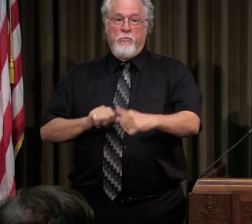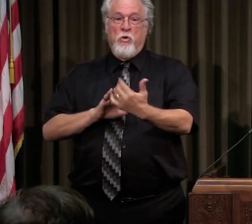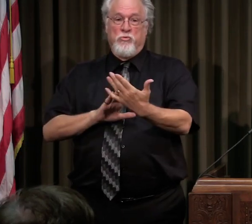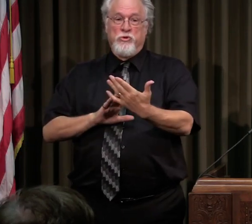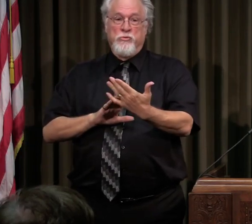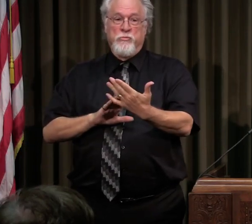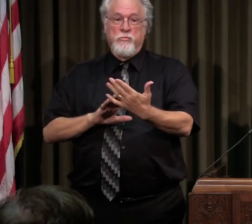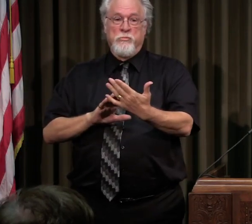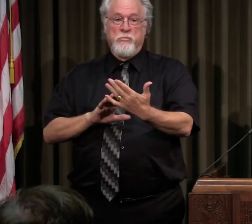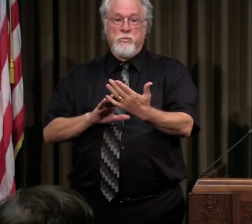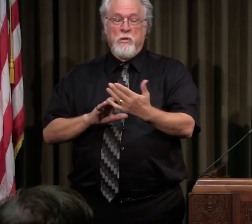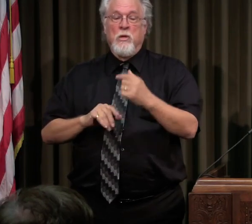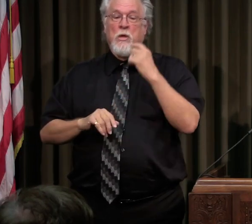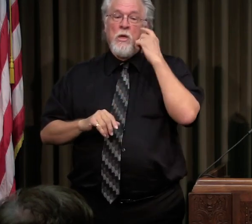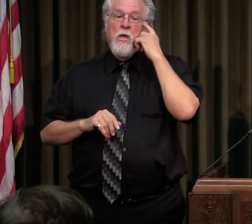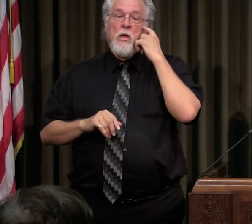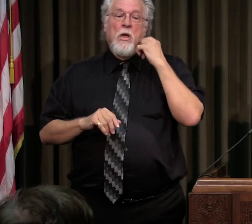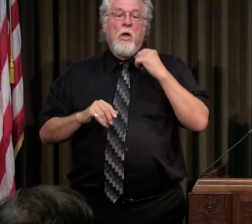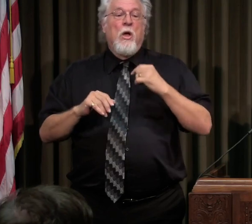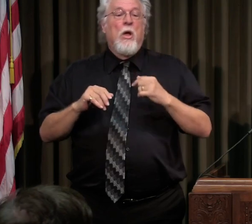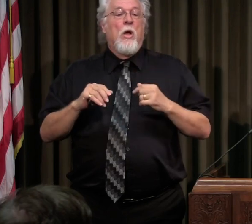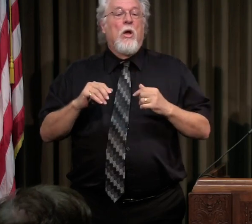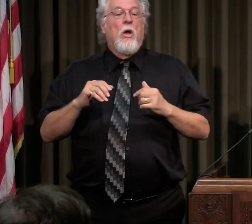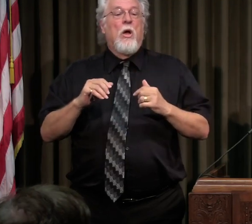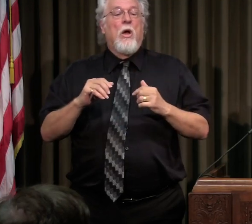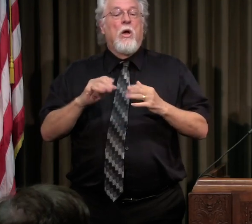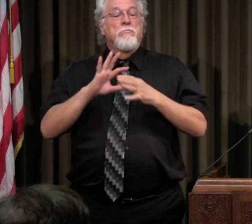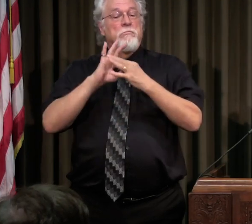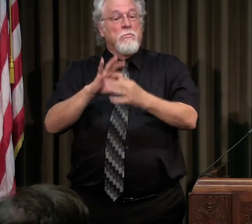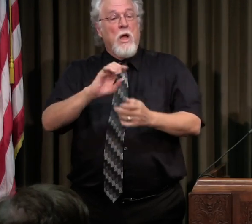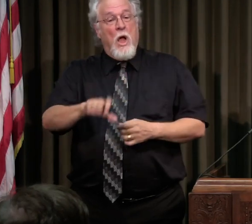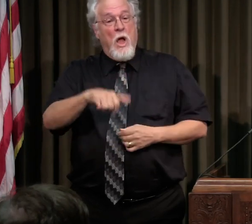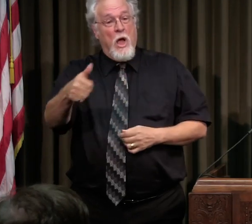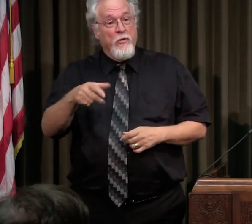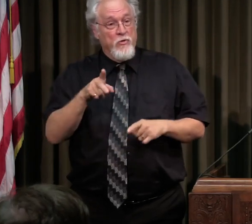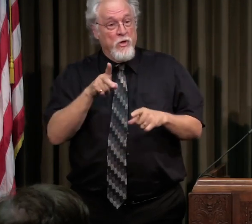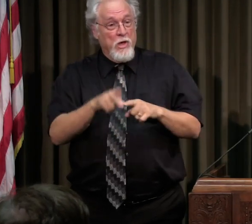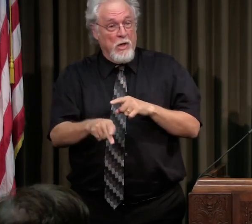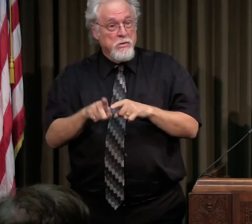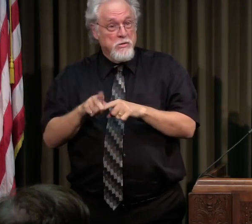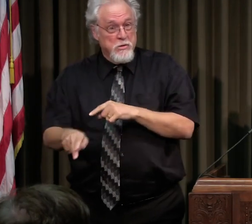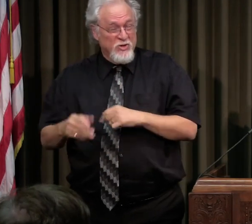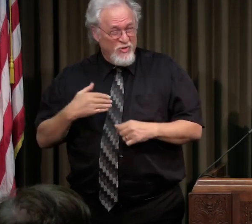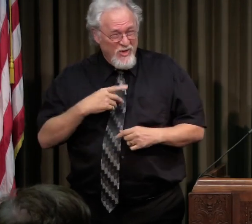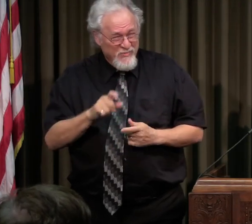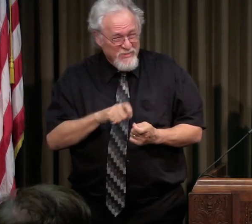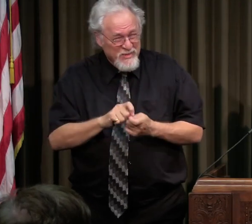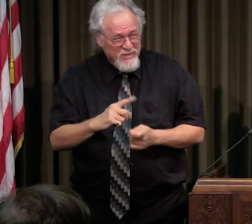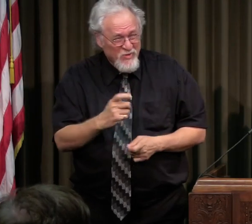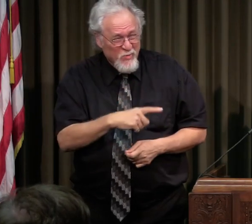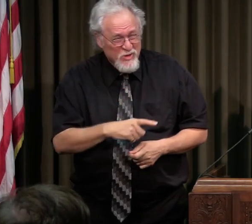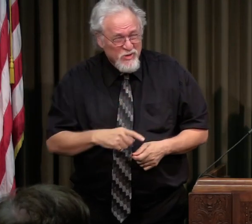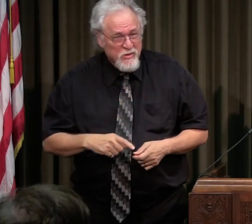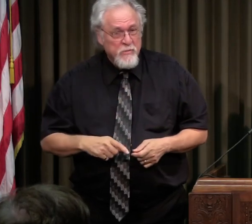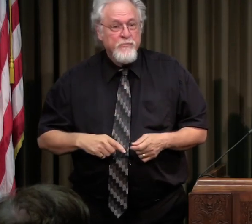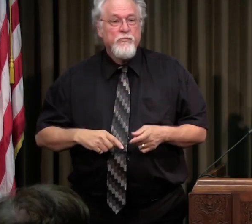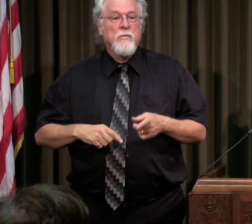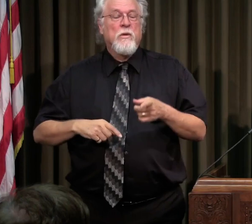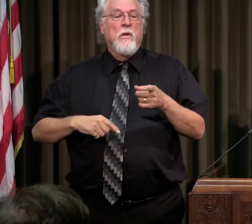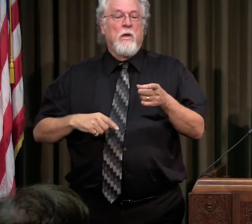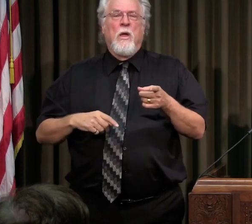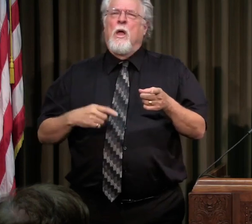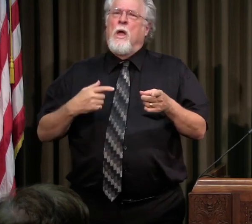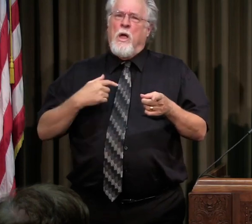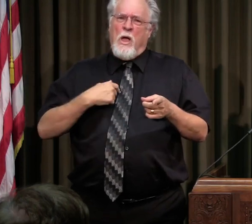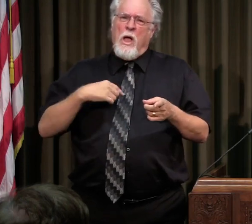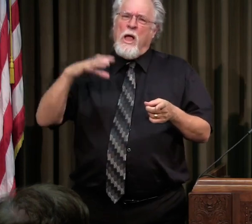there. And then with respect to other cuts, you have a specific question with that? Well, I